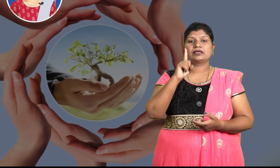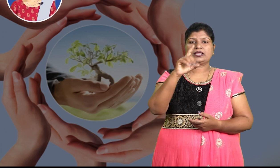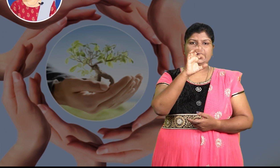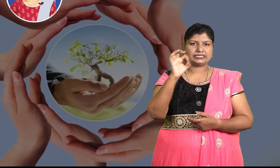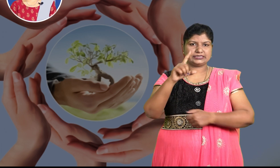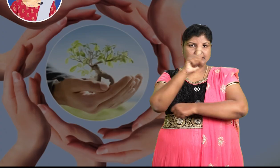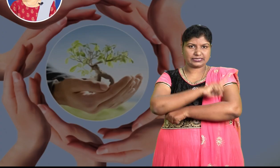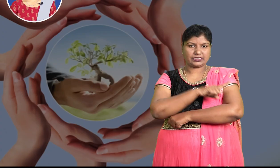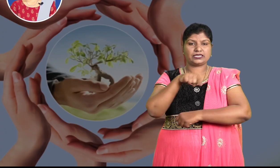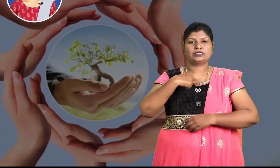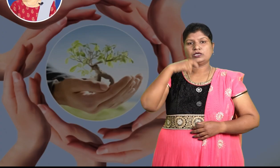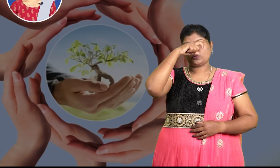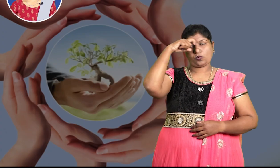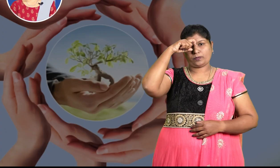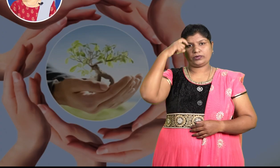in a year.